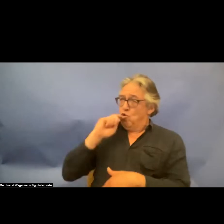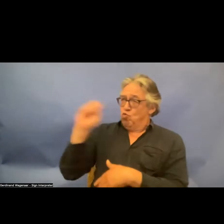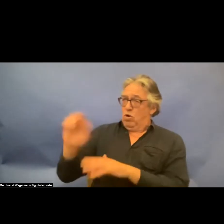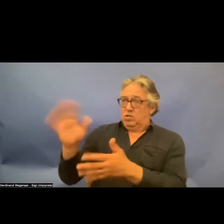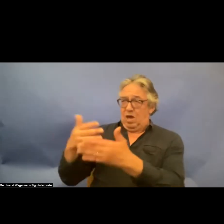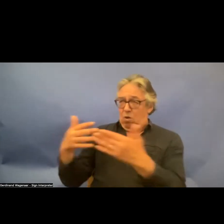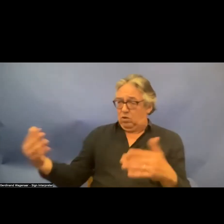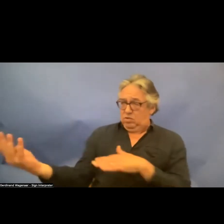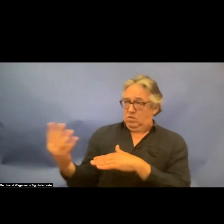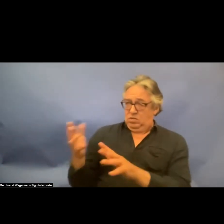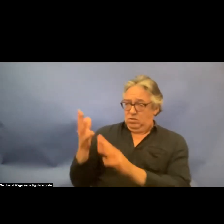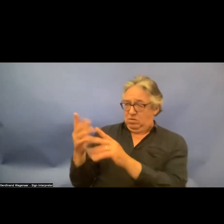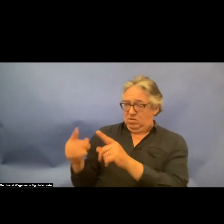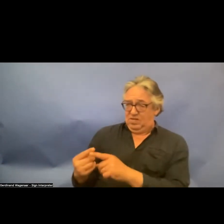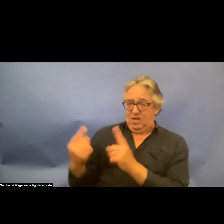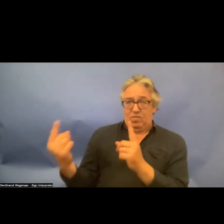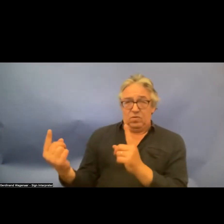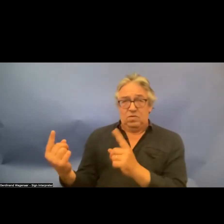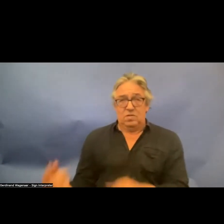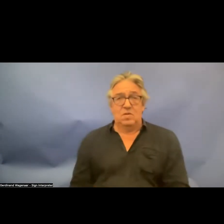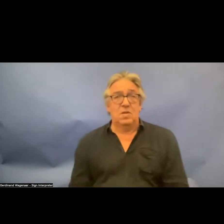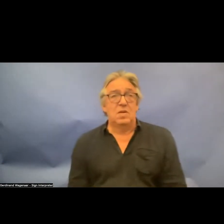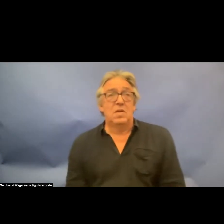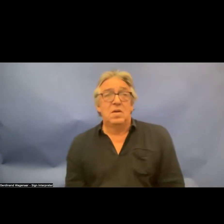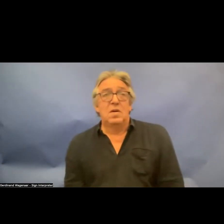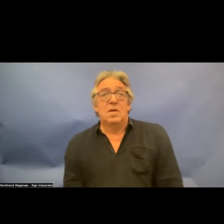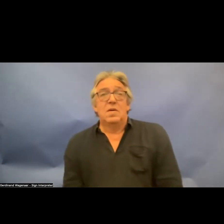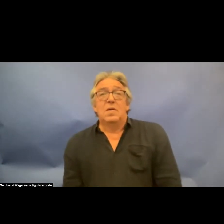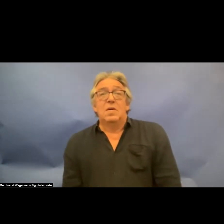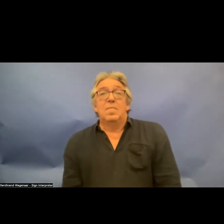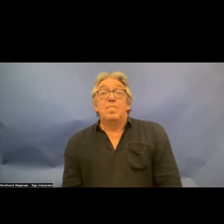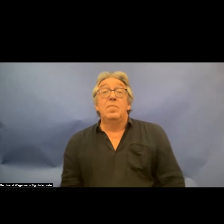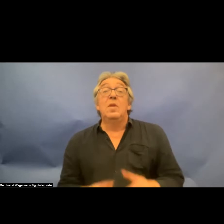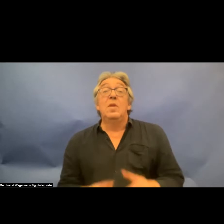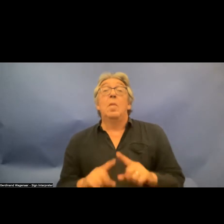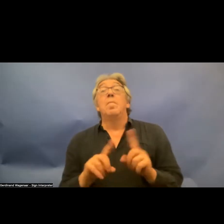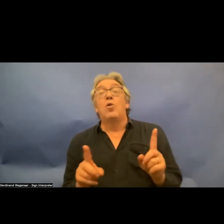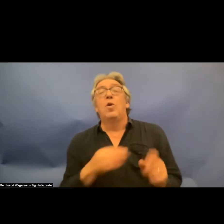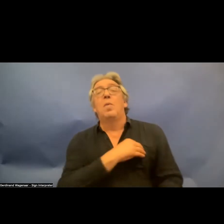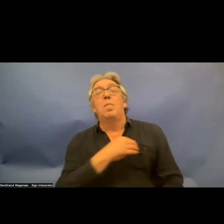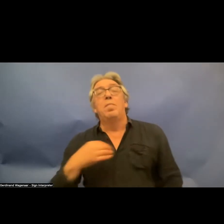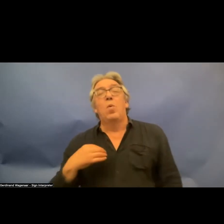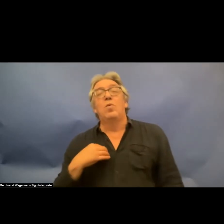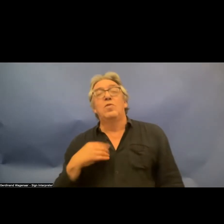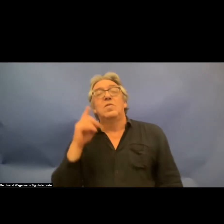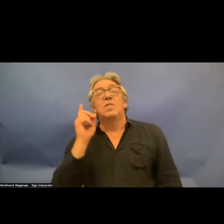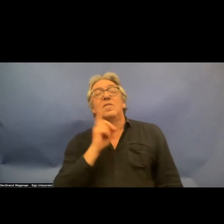live in the local community. Most of them work. So deaf people who originally live in other cities